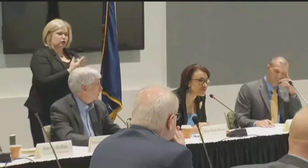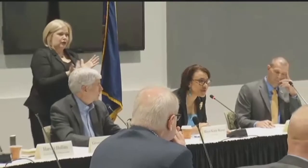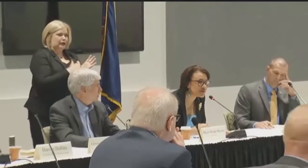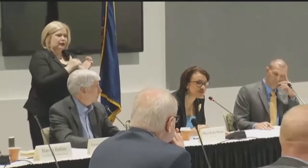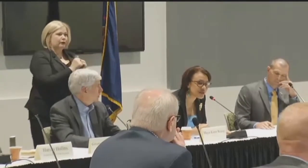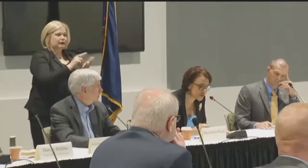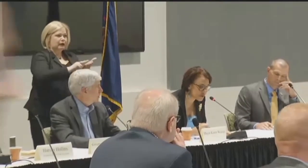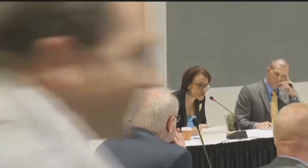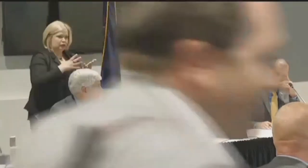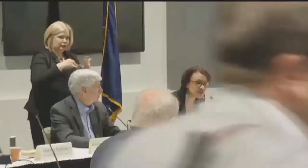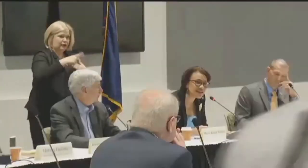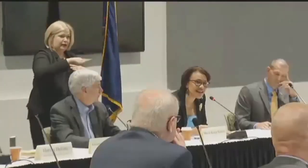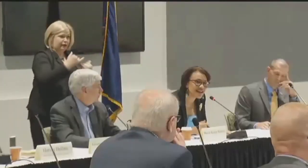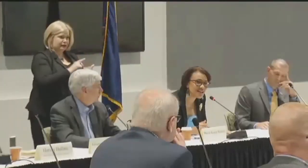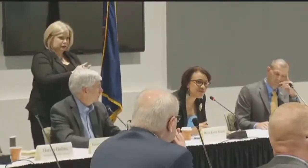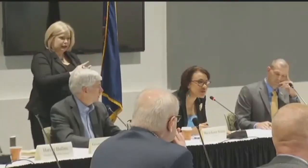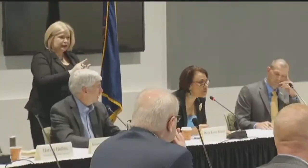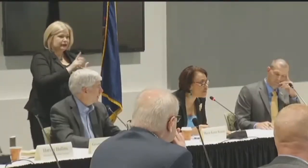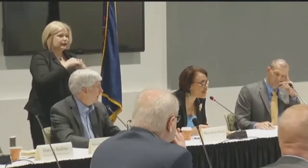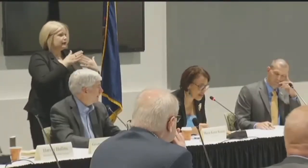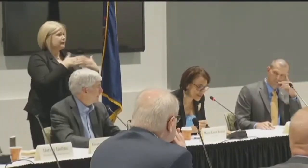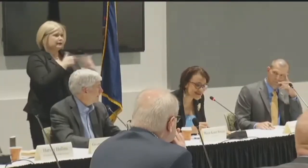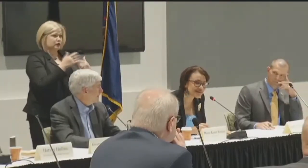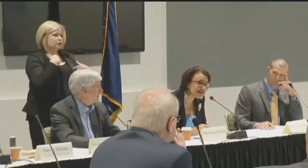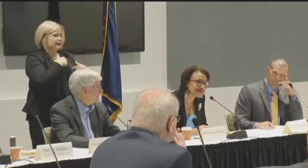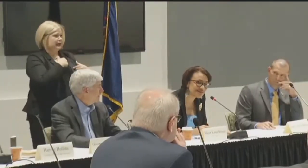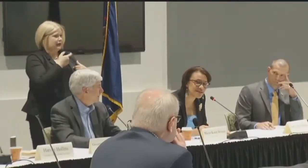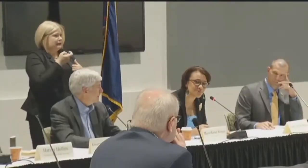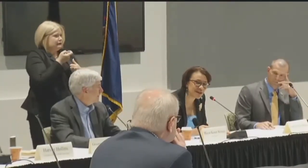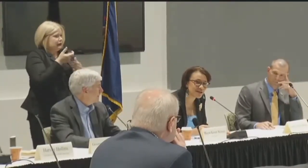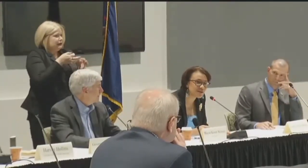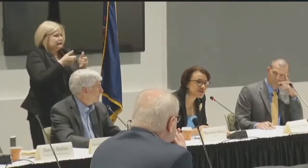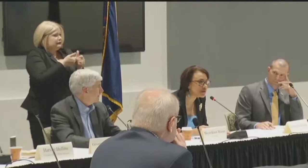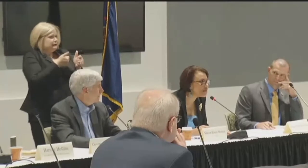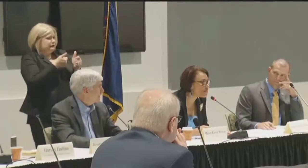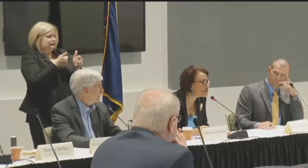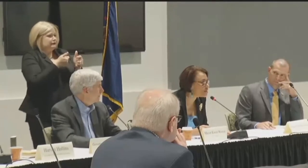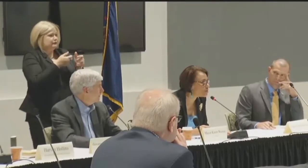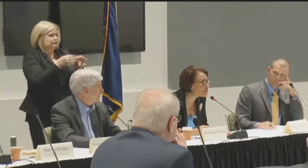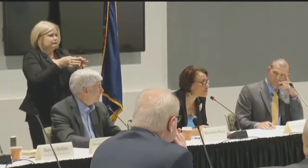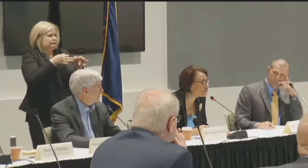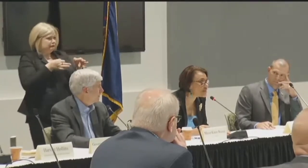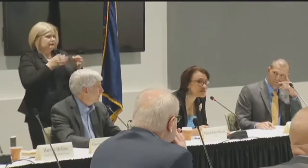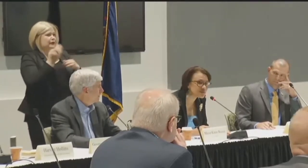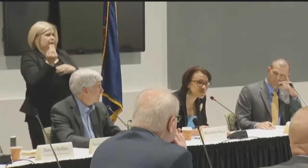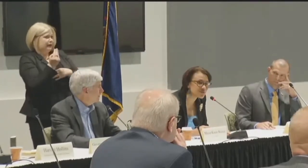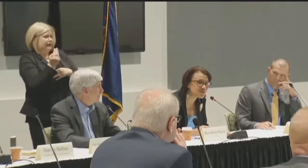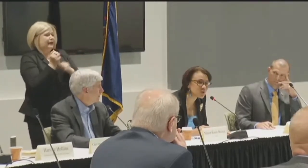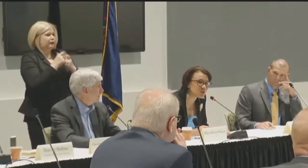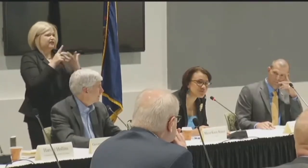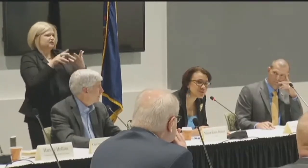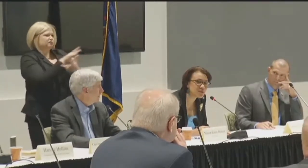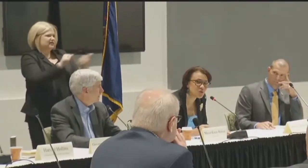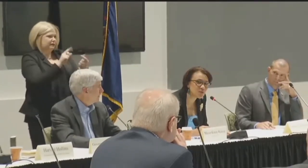the contractors out there this week. And even though we had a slight setback Monday with some vandalism to